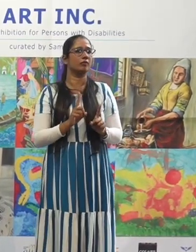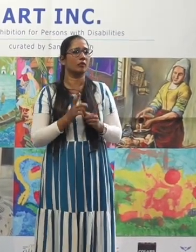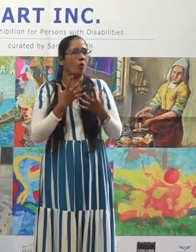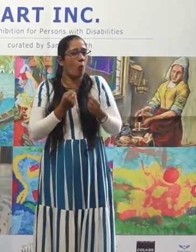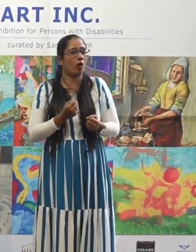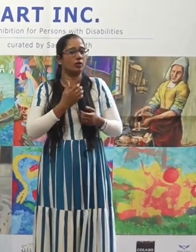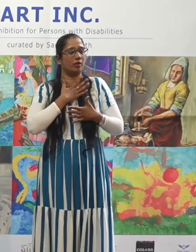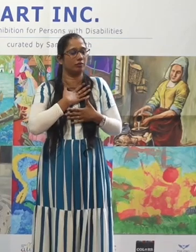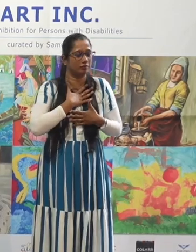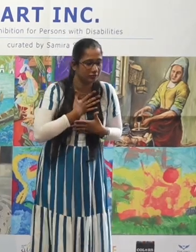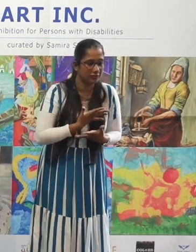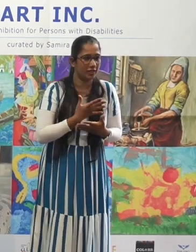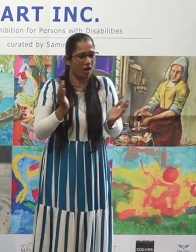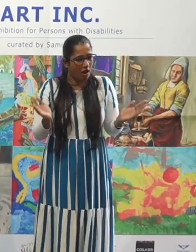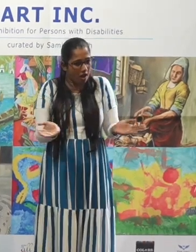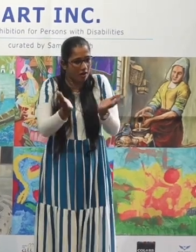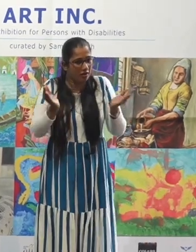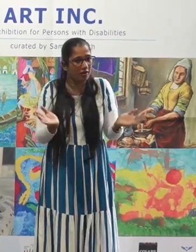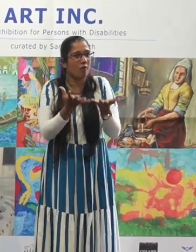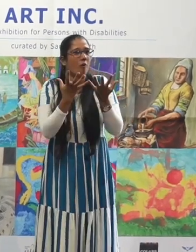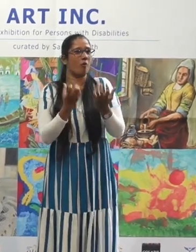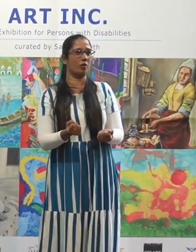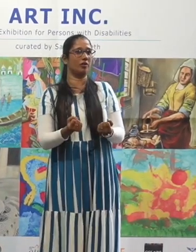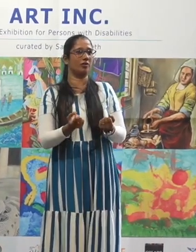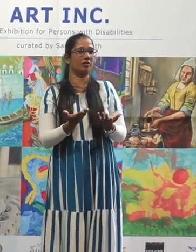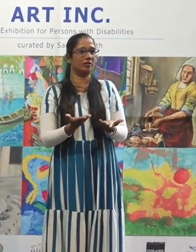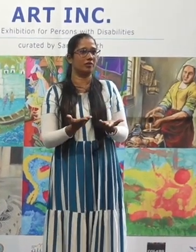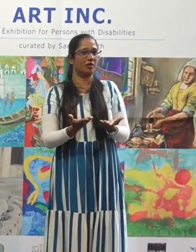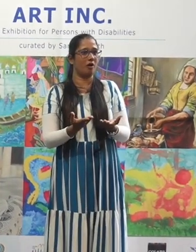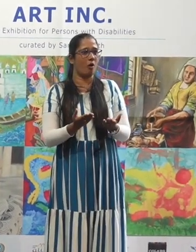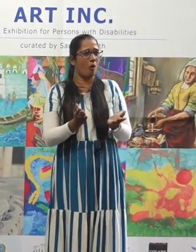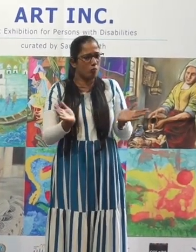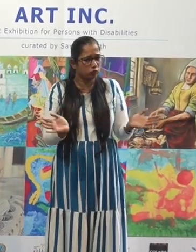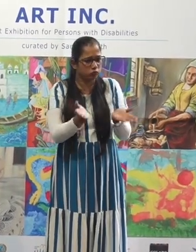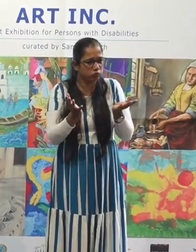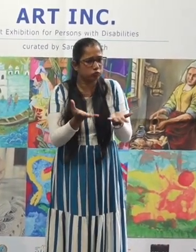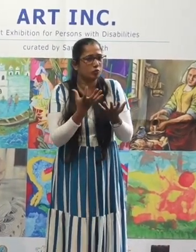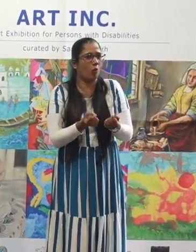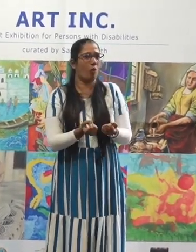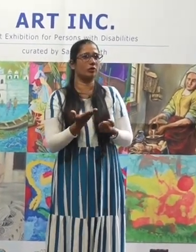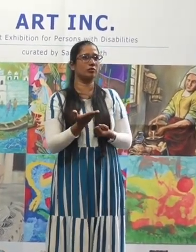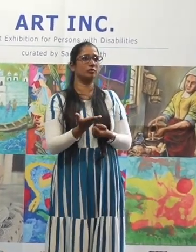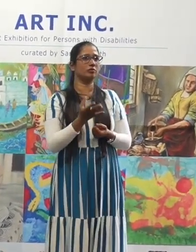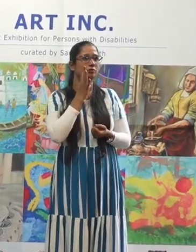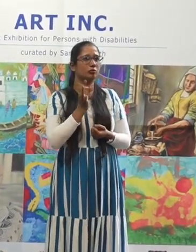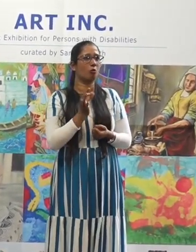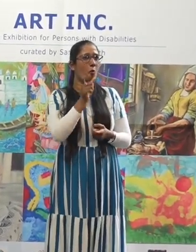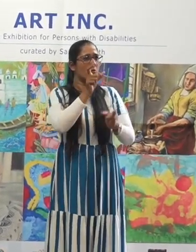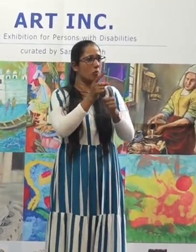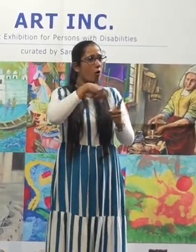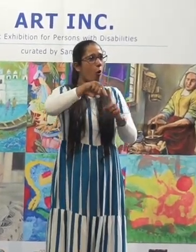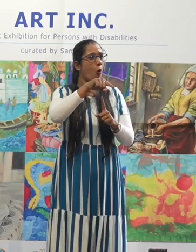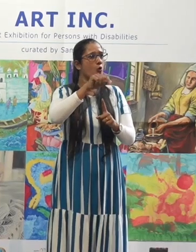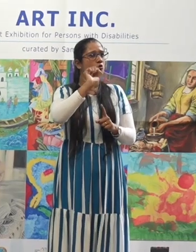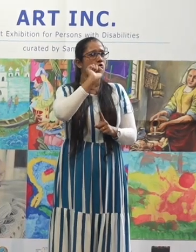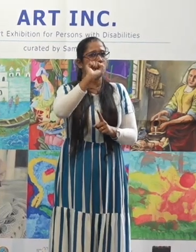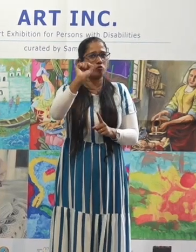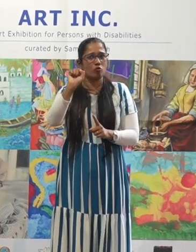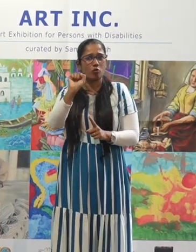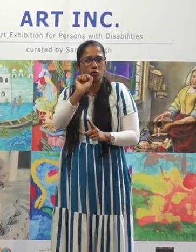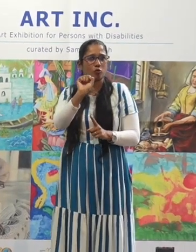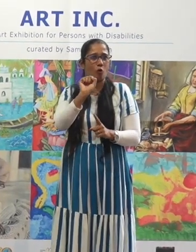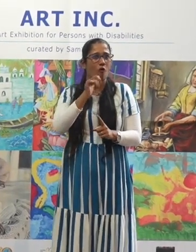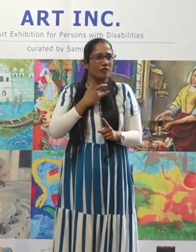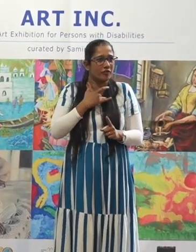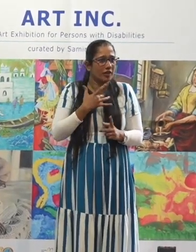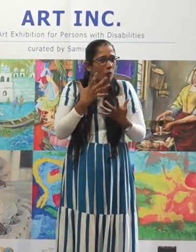empathy. They want the encouragement. They want the motivation. They want people to know their feelings